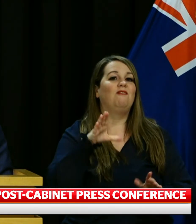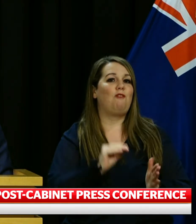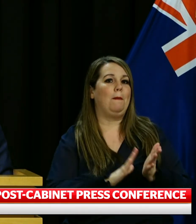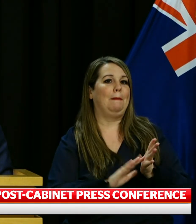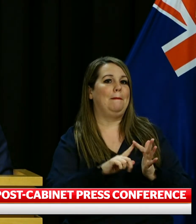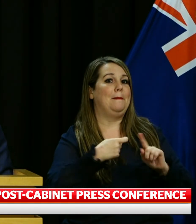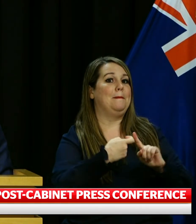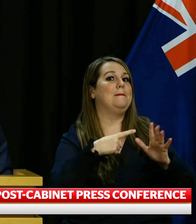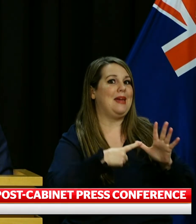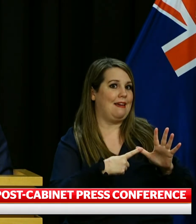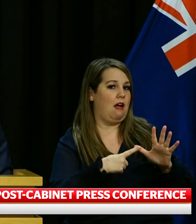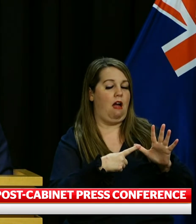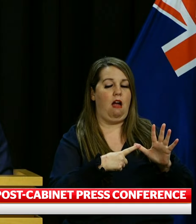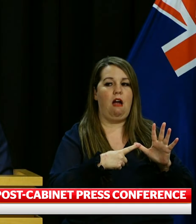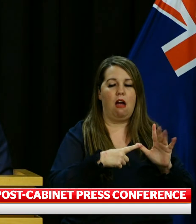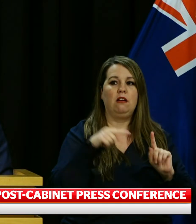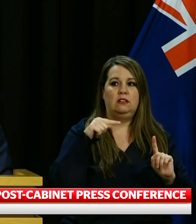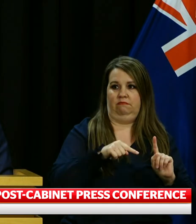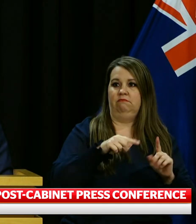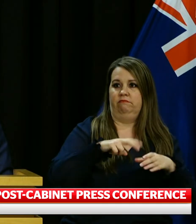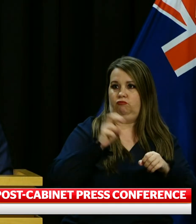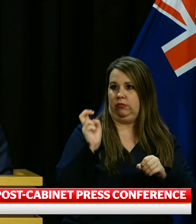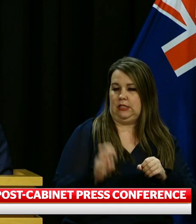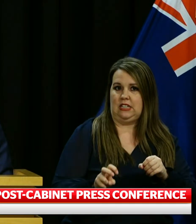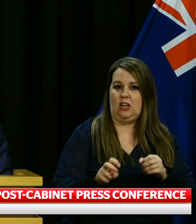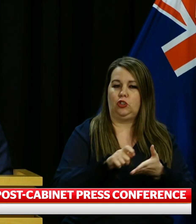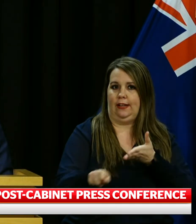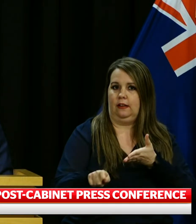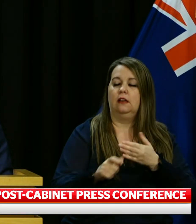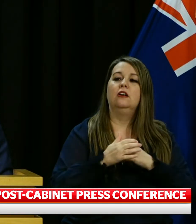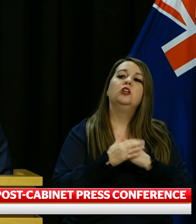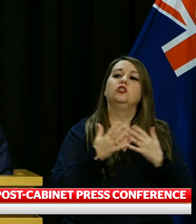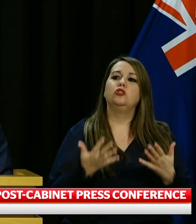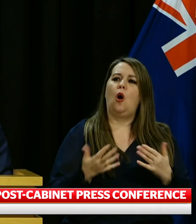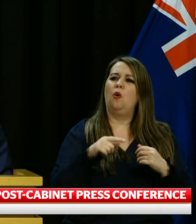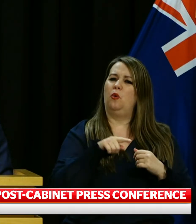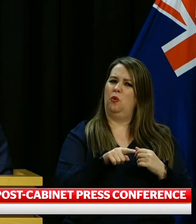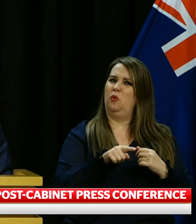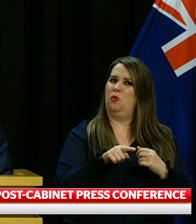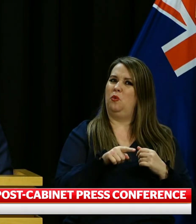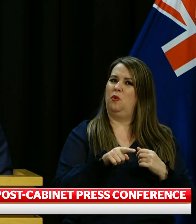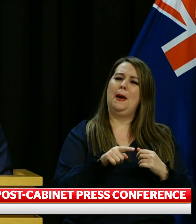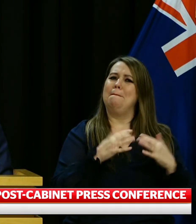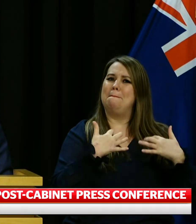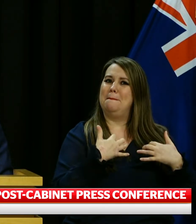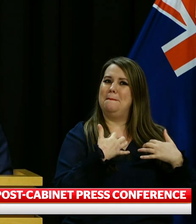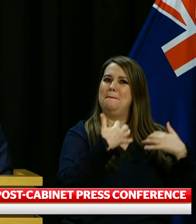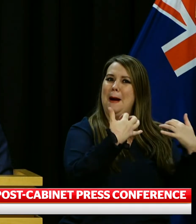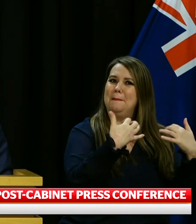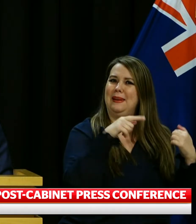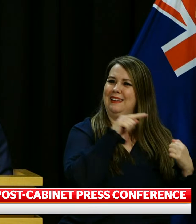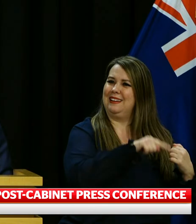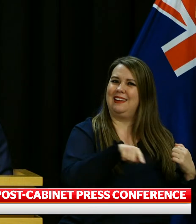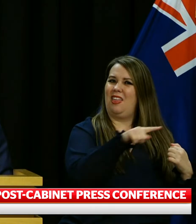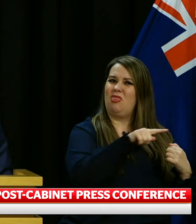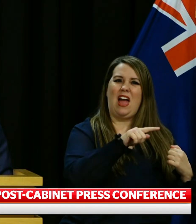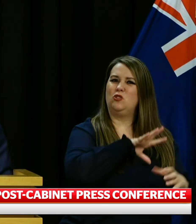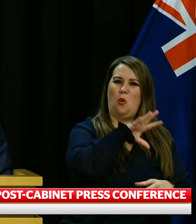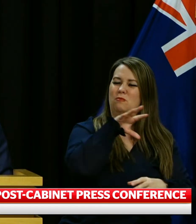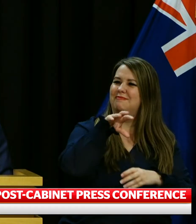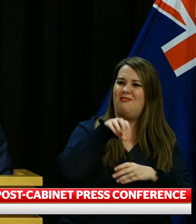period as well. What does that say to you? Does it say that the public just doesn't kind of engage in those sorts of political stories,